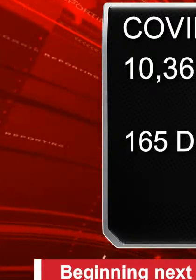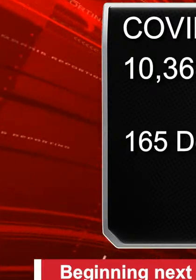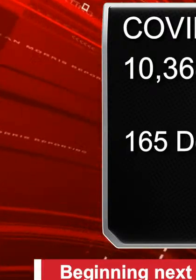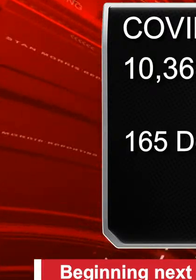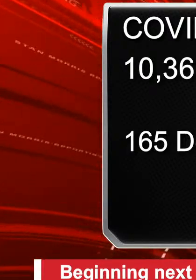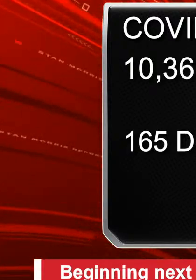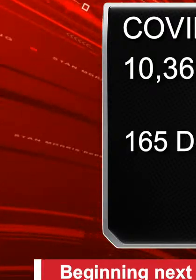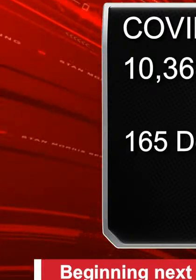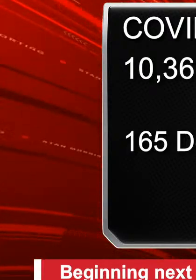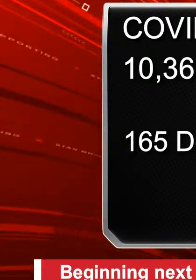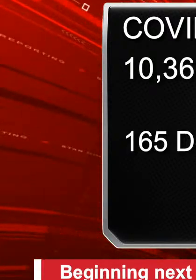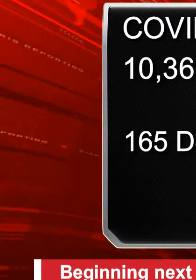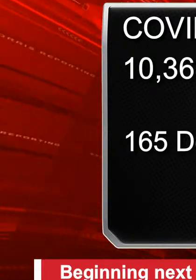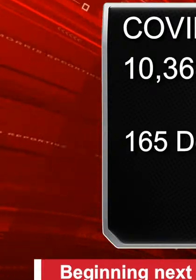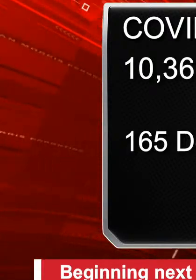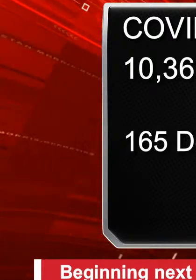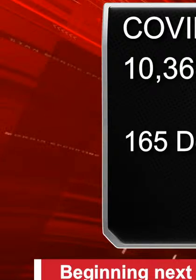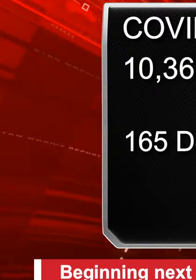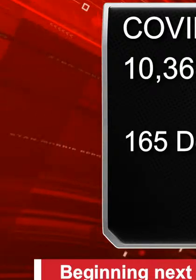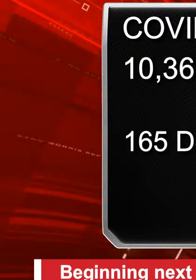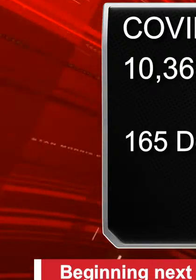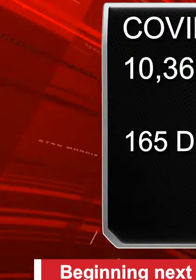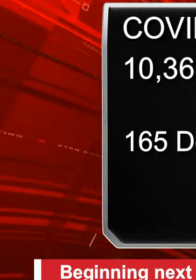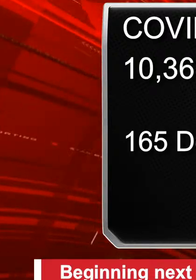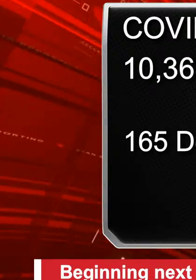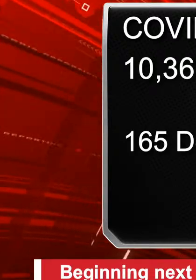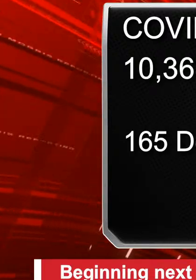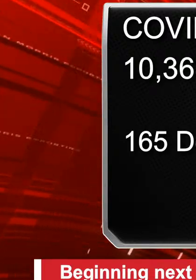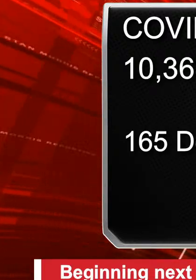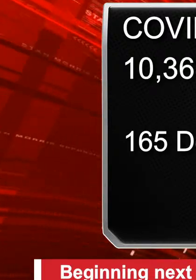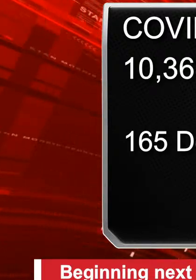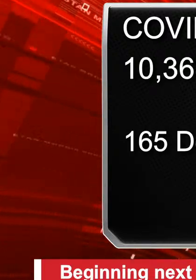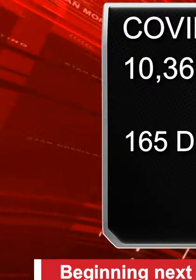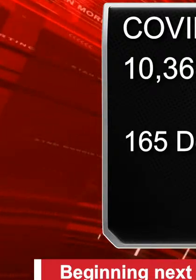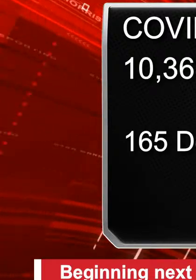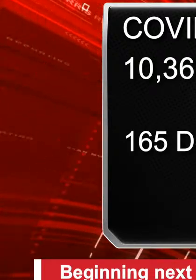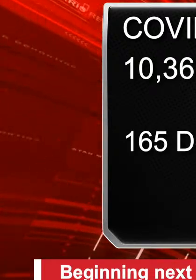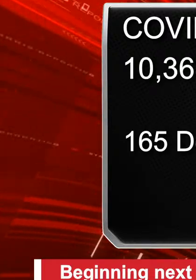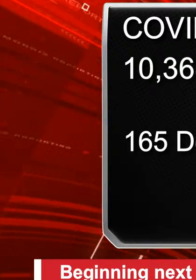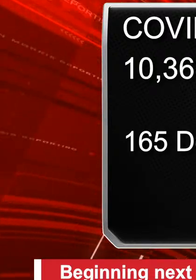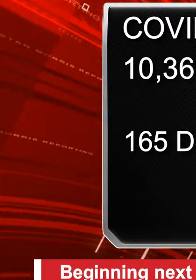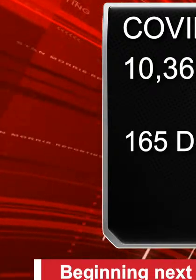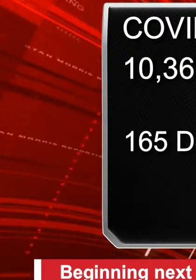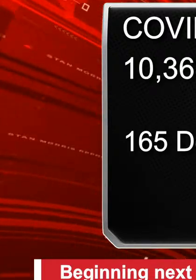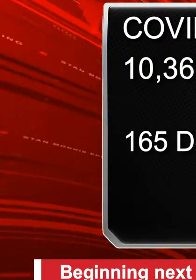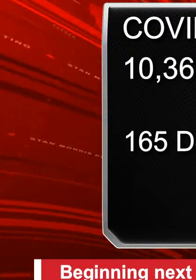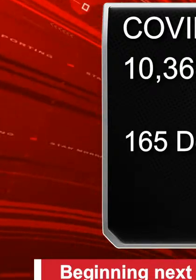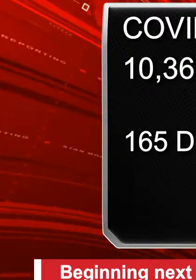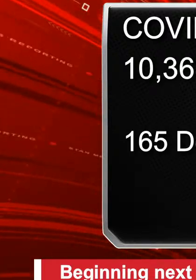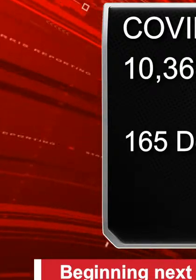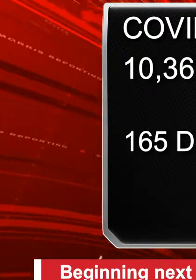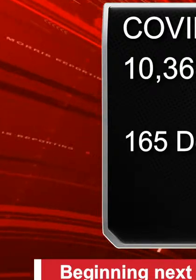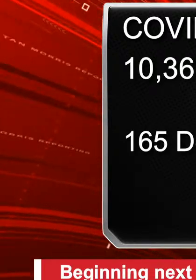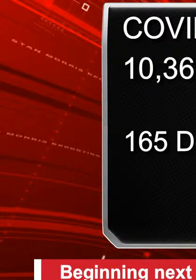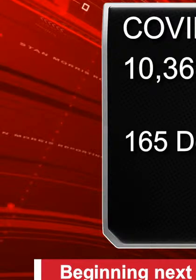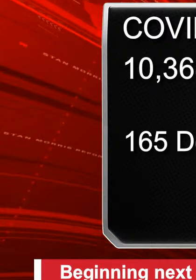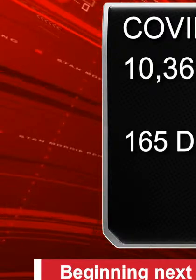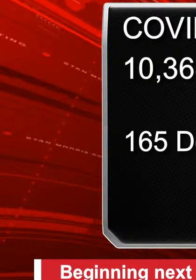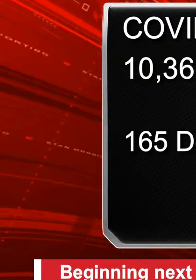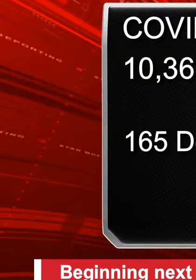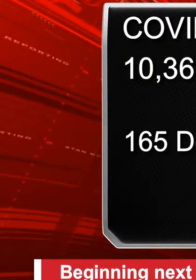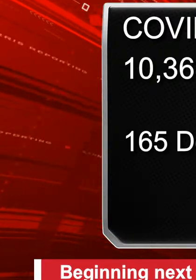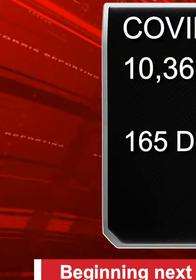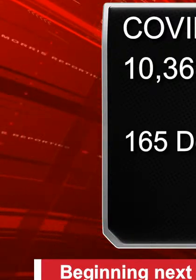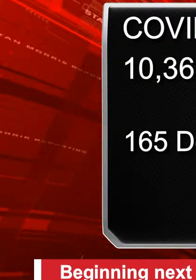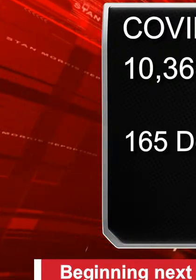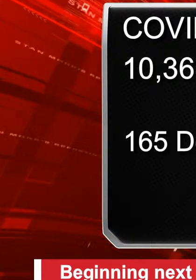distancing, and the like. The question come up a moment ago, do you think we're going to see another peak? We're actually seeing another peak, according